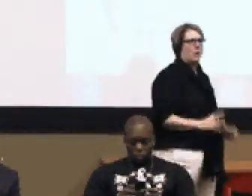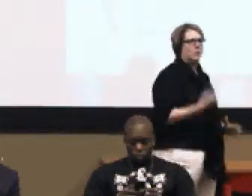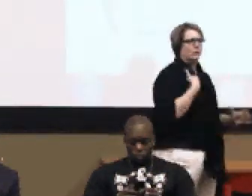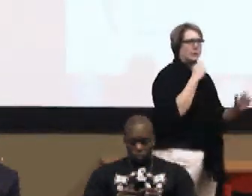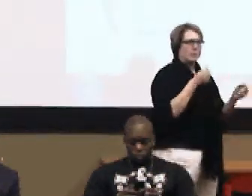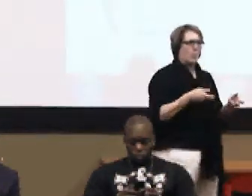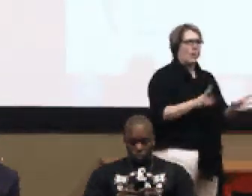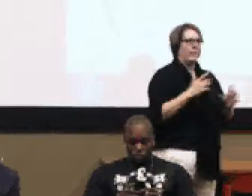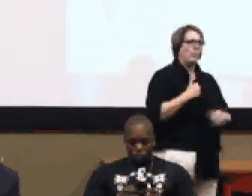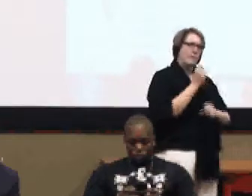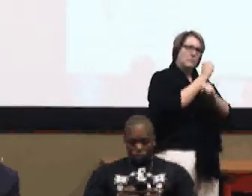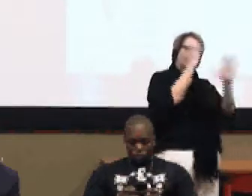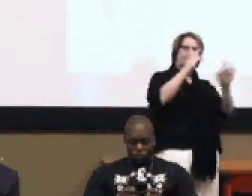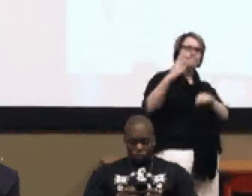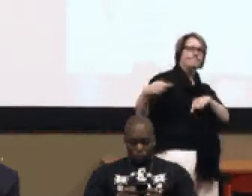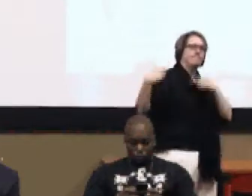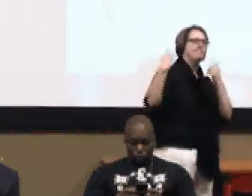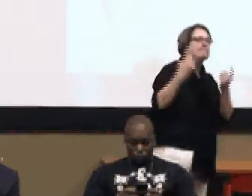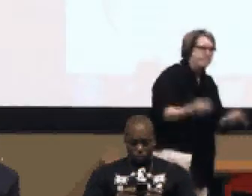visualizing since we started.